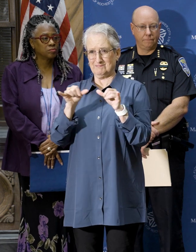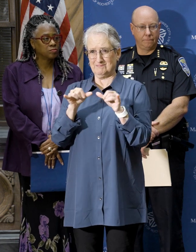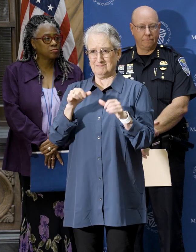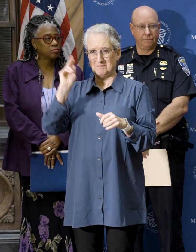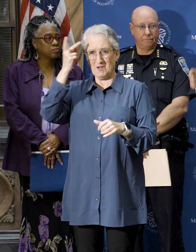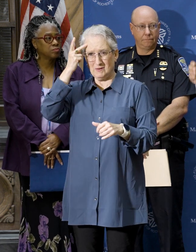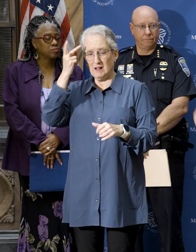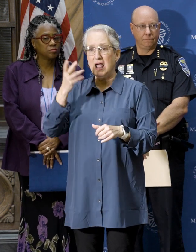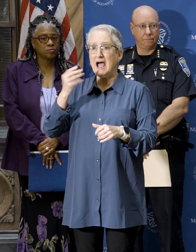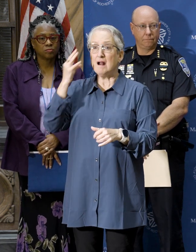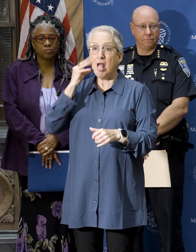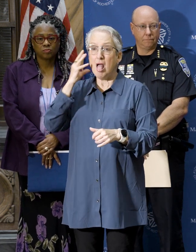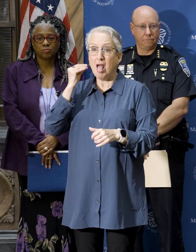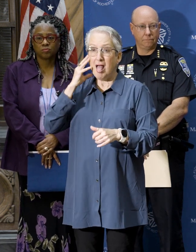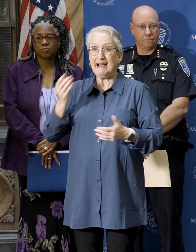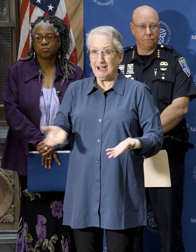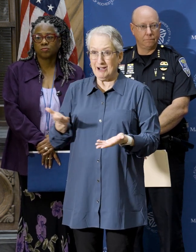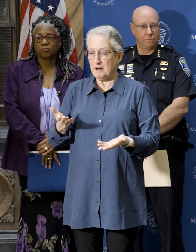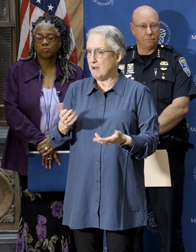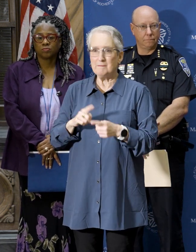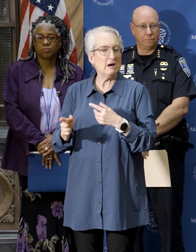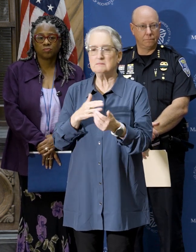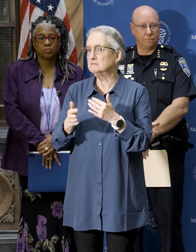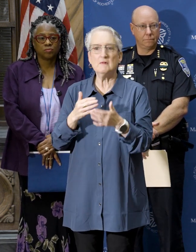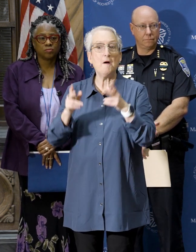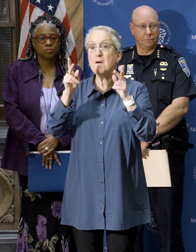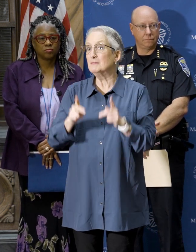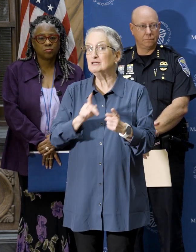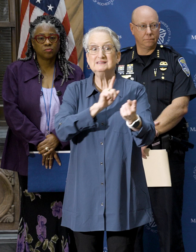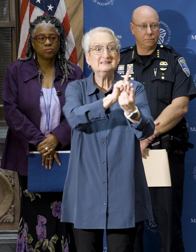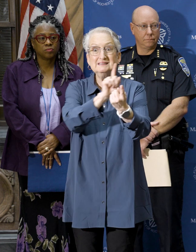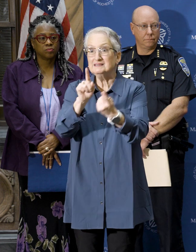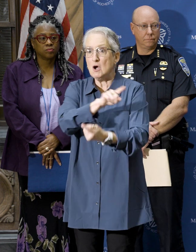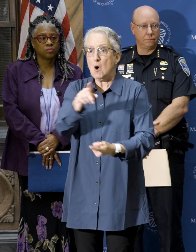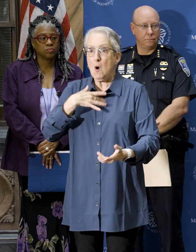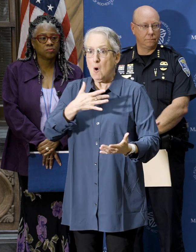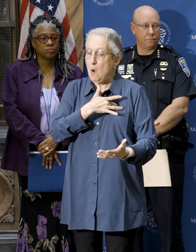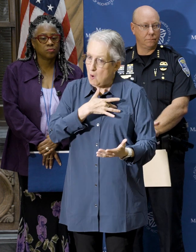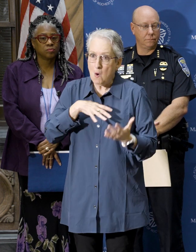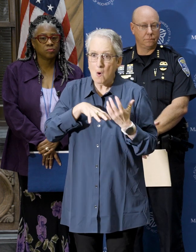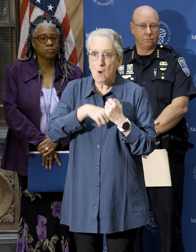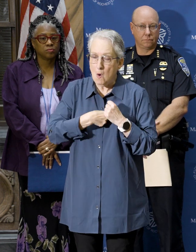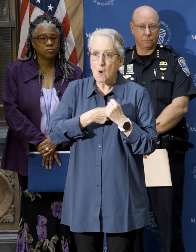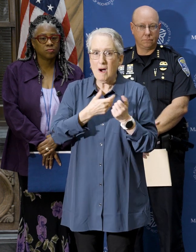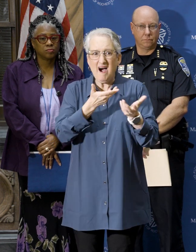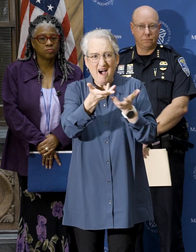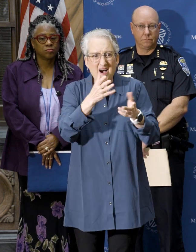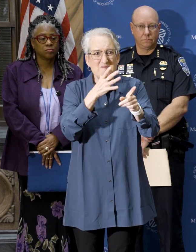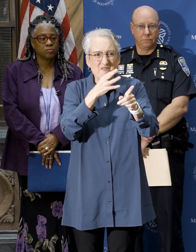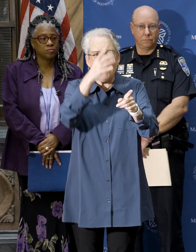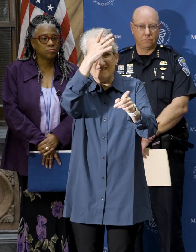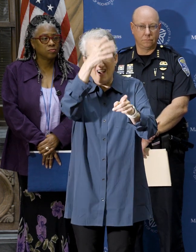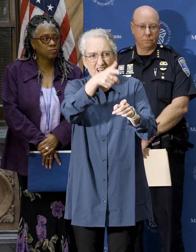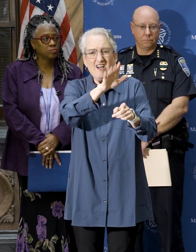about or get on the news and talk about that prepares you for what it's like to talk to mothers and fathers of murder victims